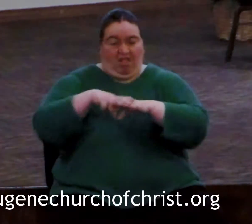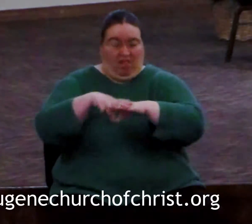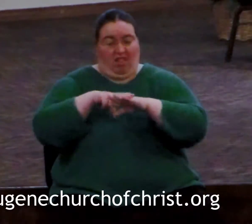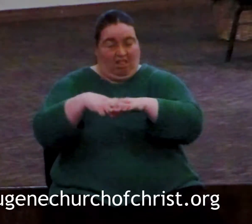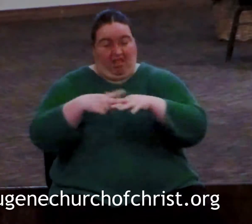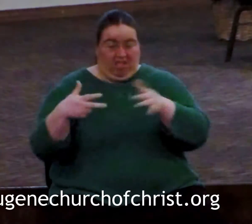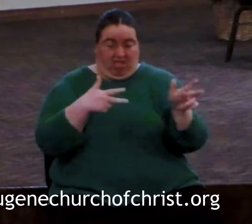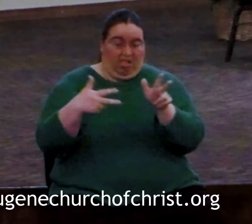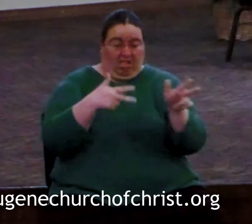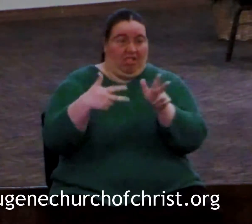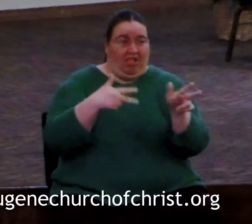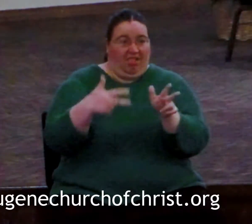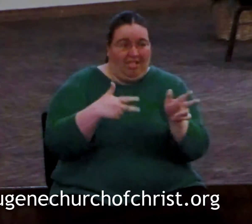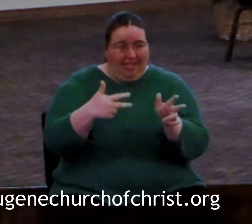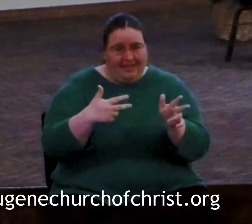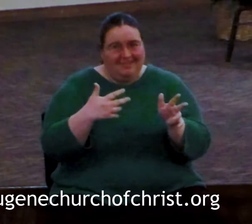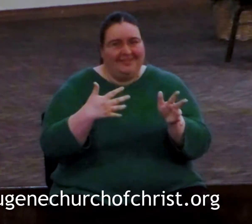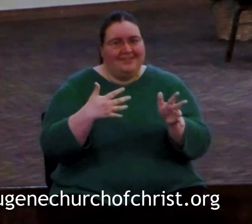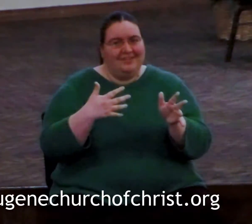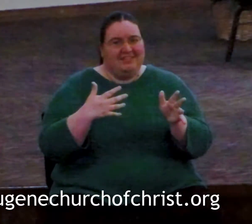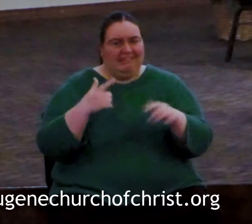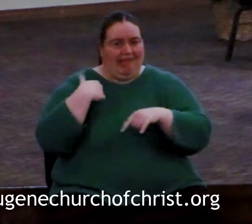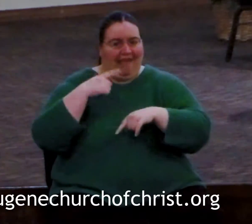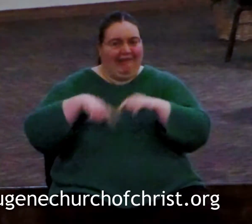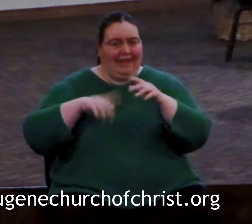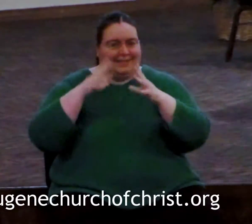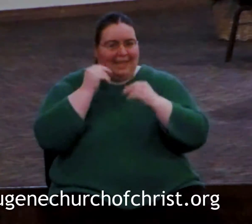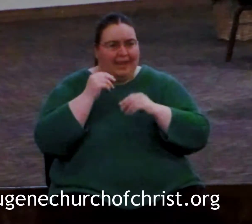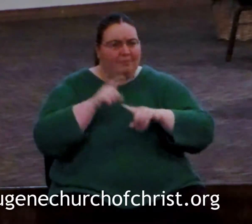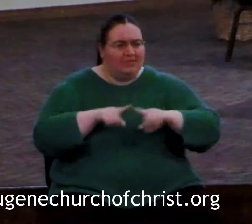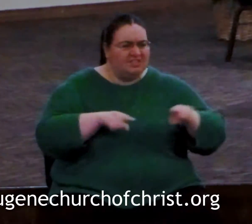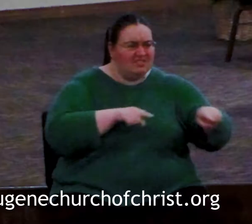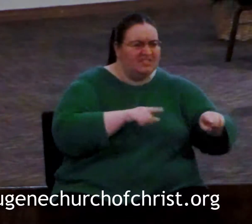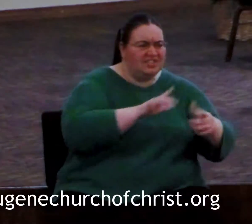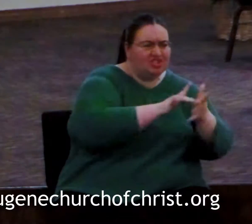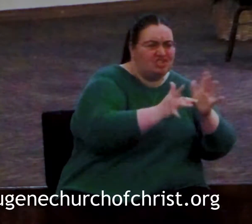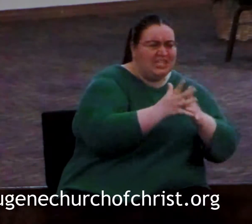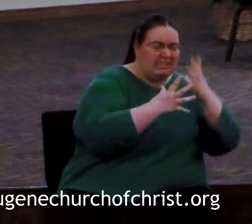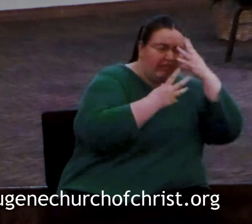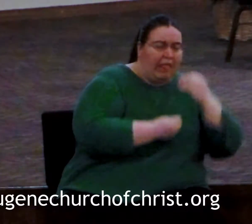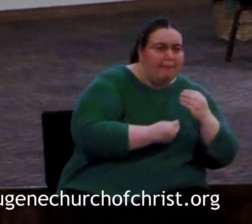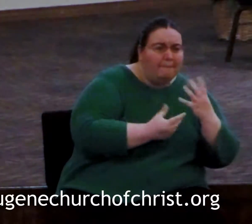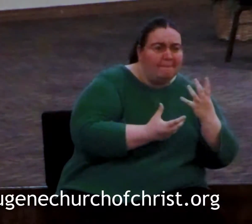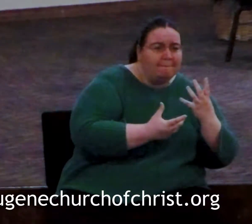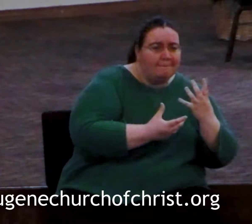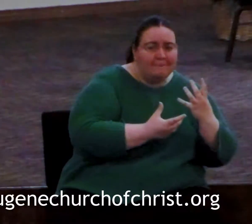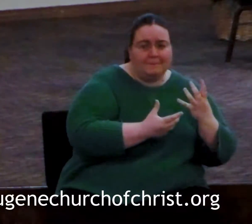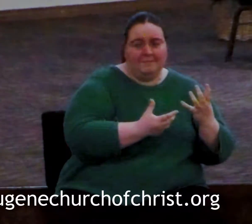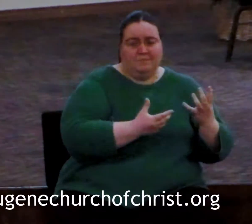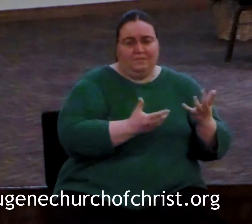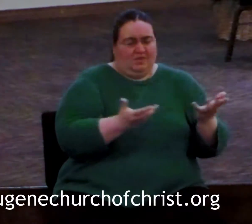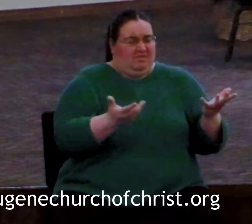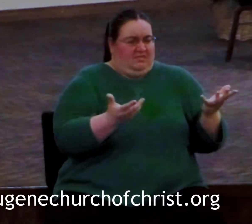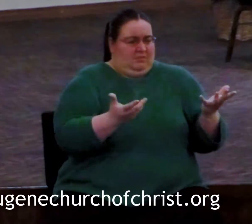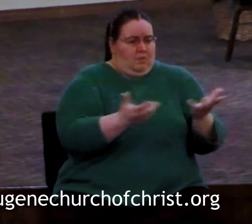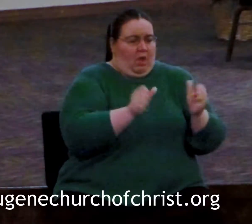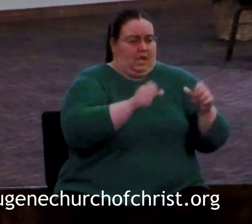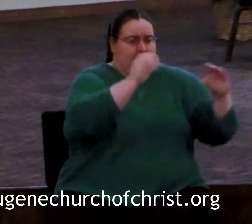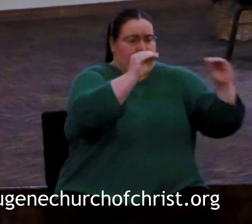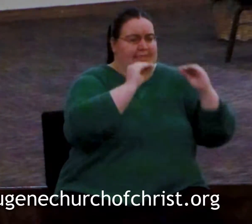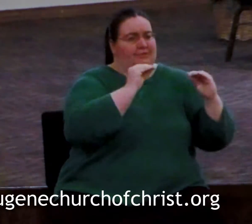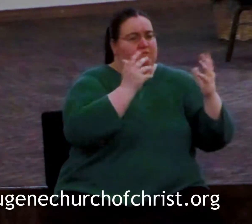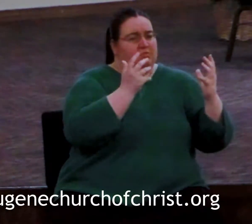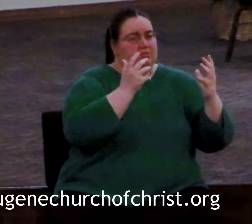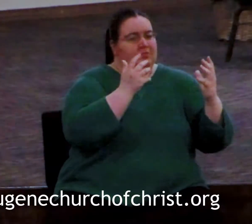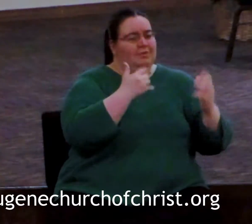yet Jesus finds himself here sleeping. And so can we take anything from the fact that he's sleeping? I see in Jesus